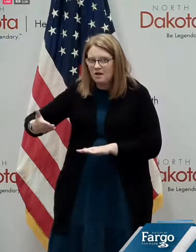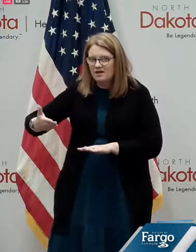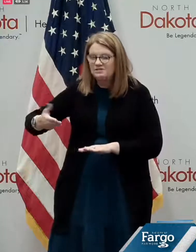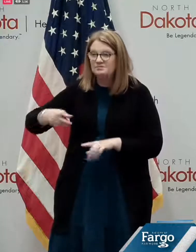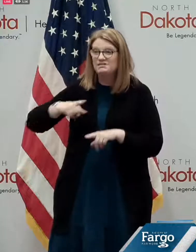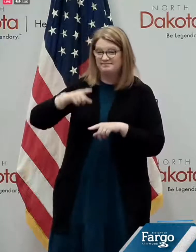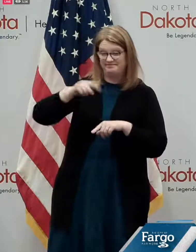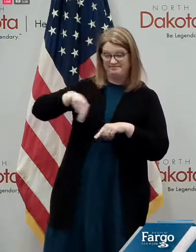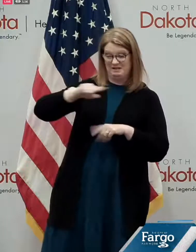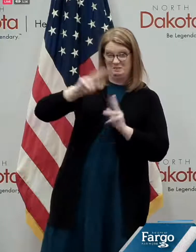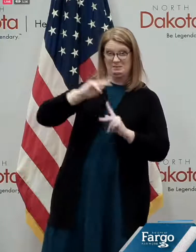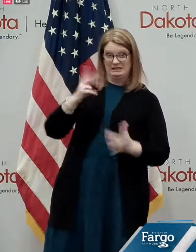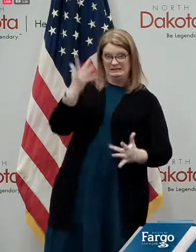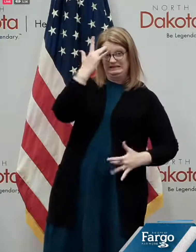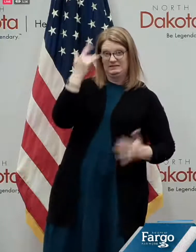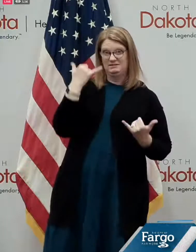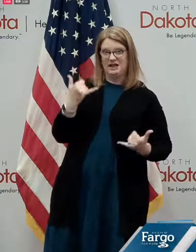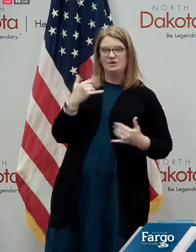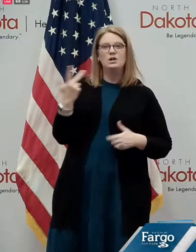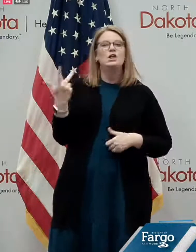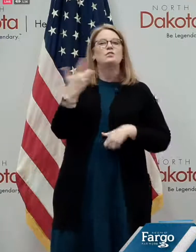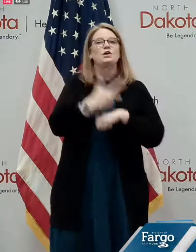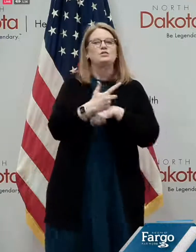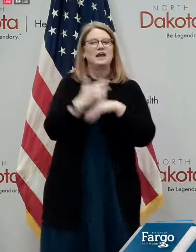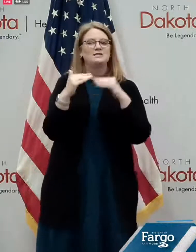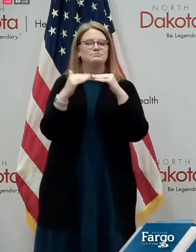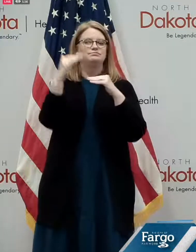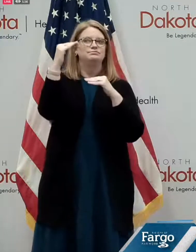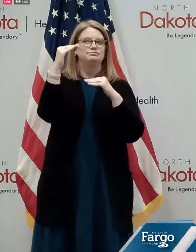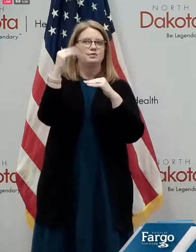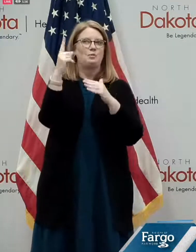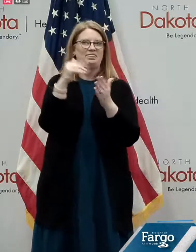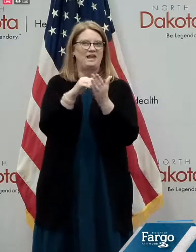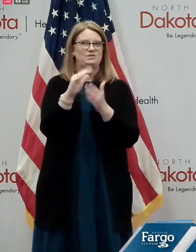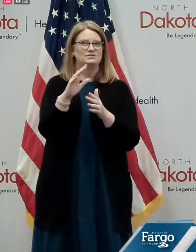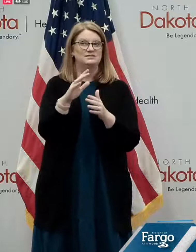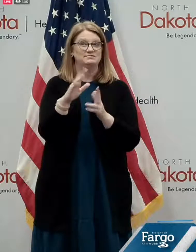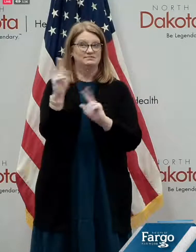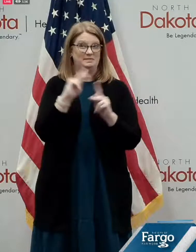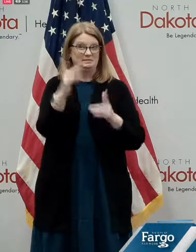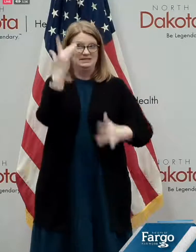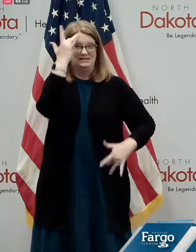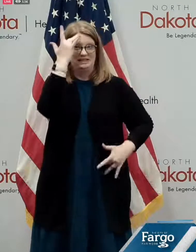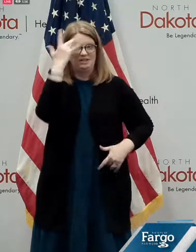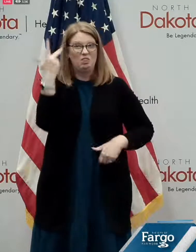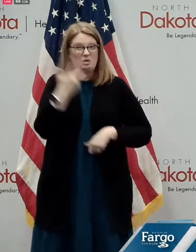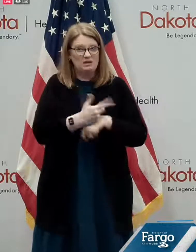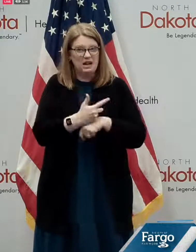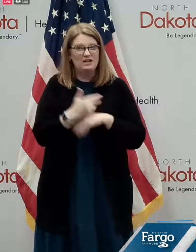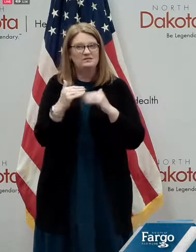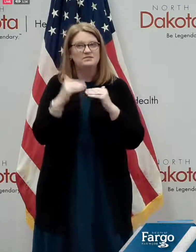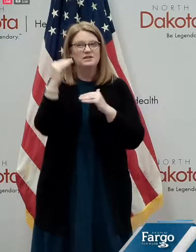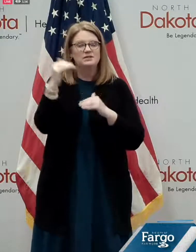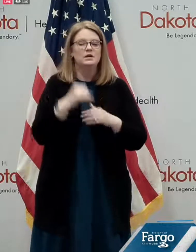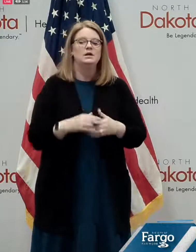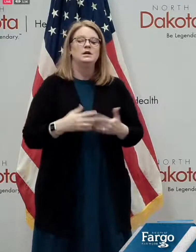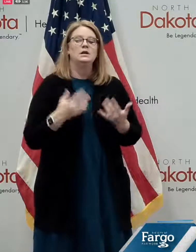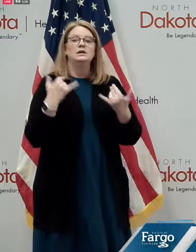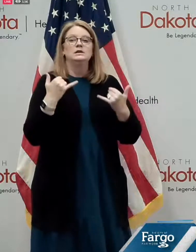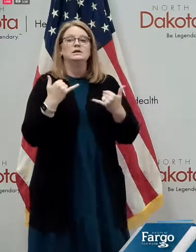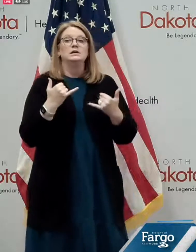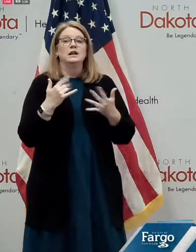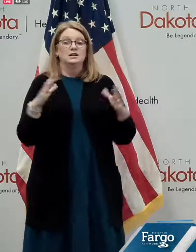so when we crossed that, so it's the third day in a row we've been above that milestone of 1,000 active cases. And then